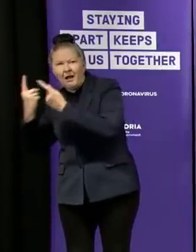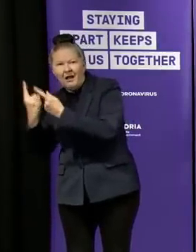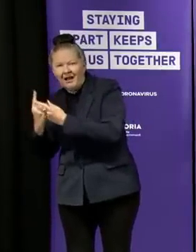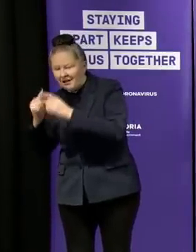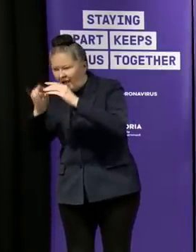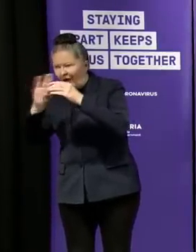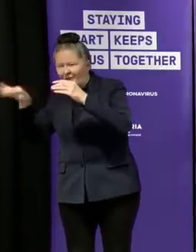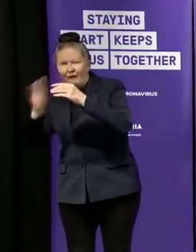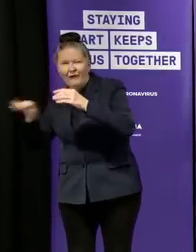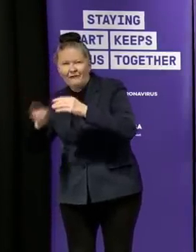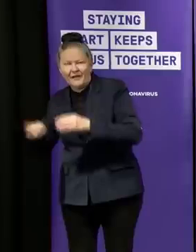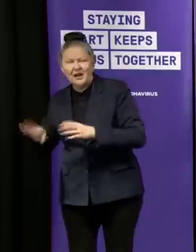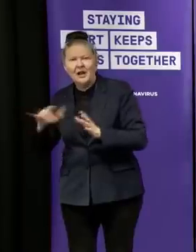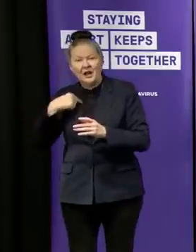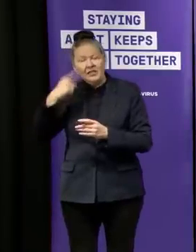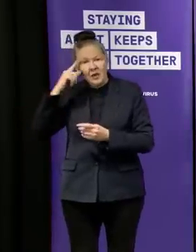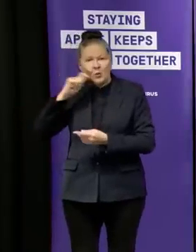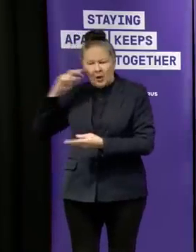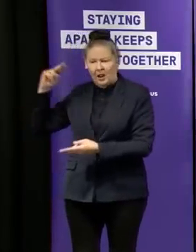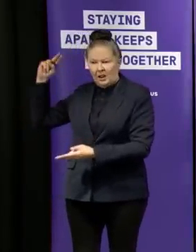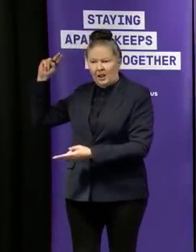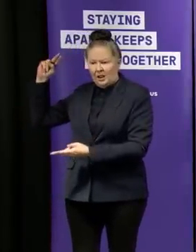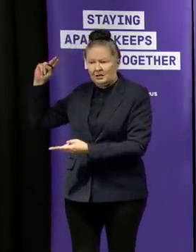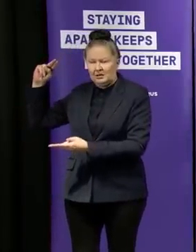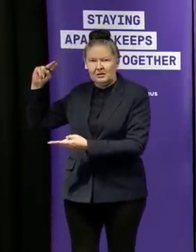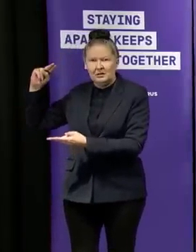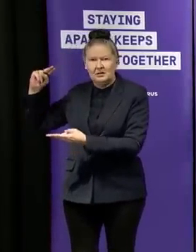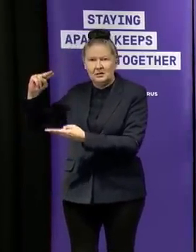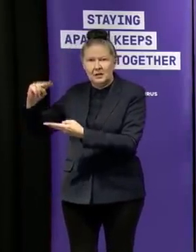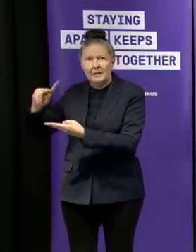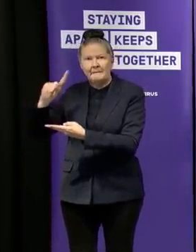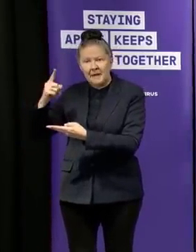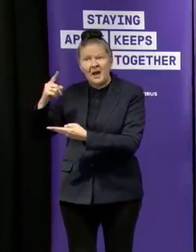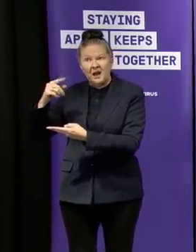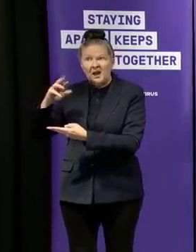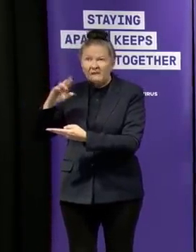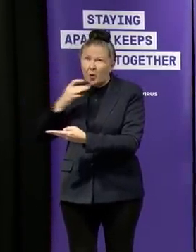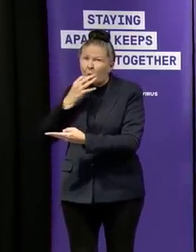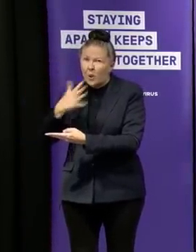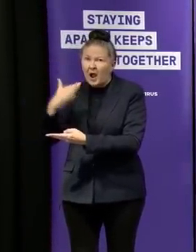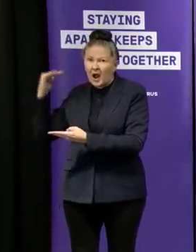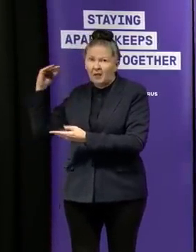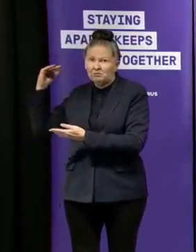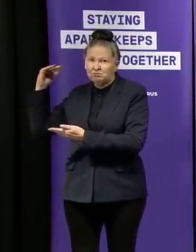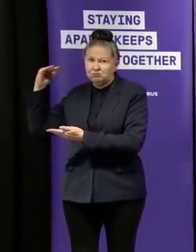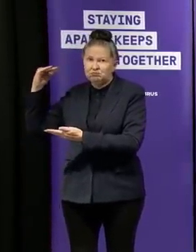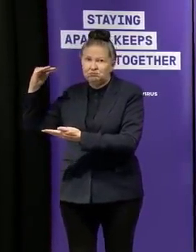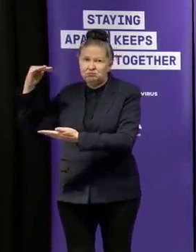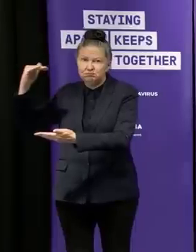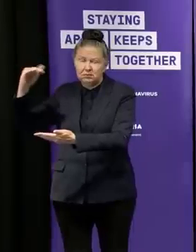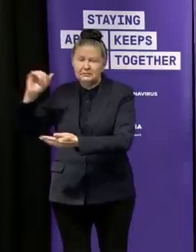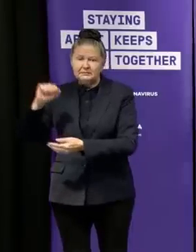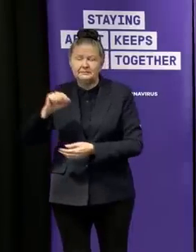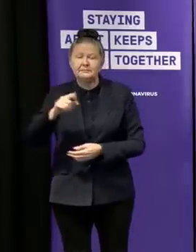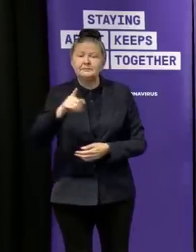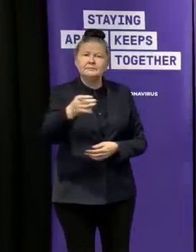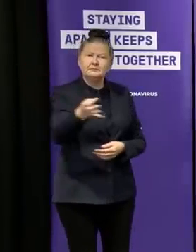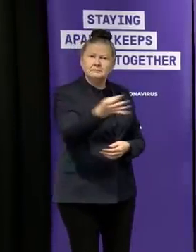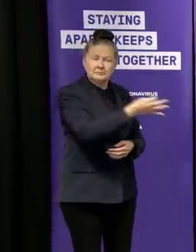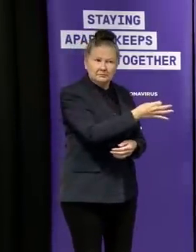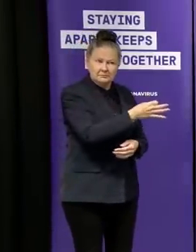I think those numbers will drop over time, but clearly they plateaued for a while there. Just in terms of opening